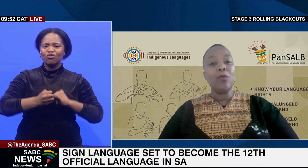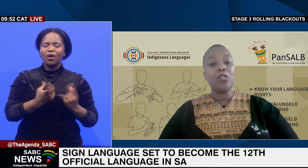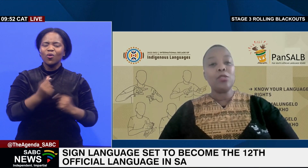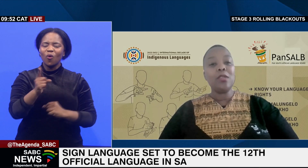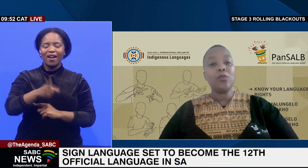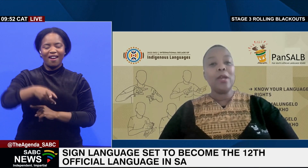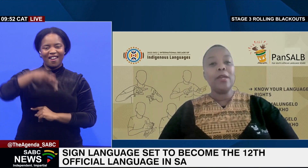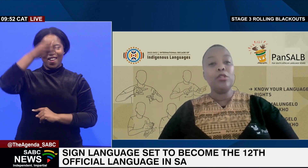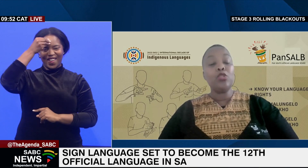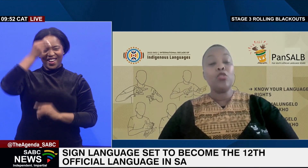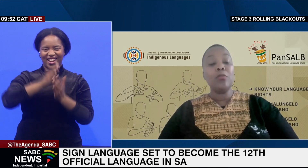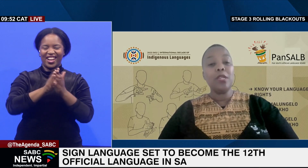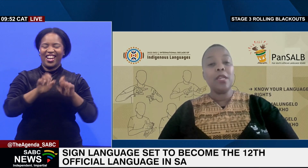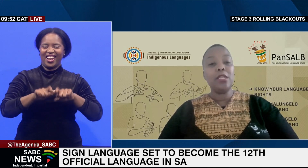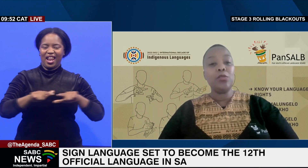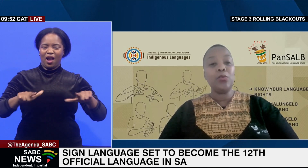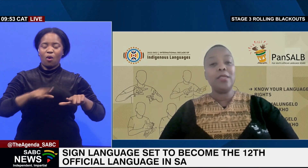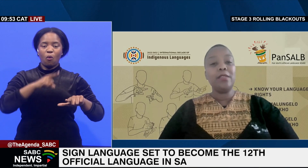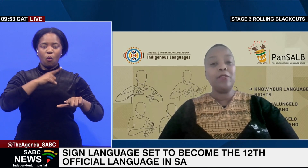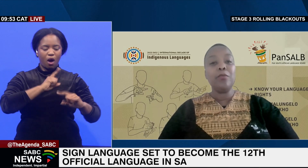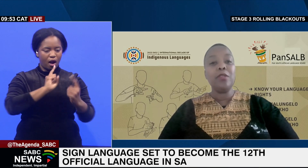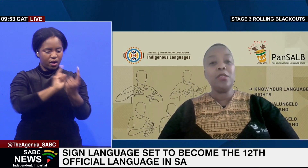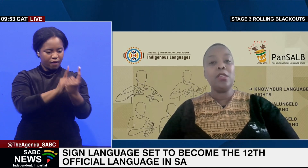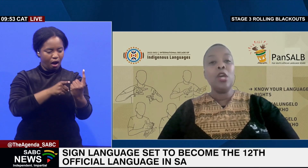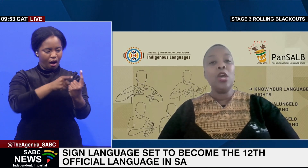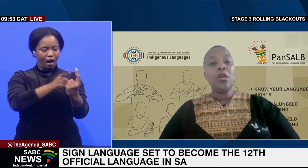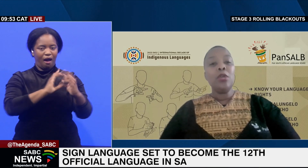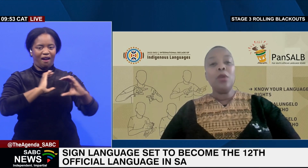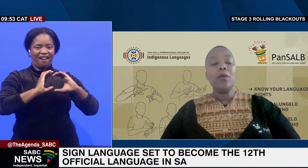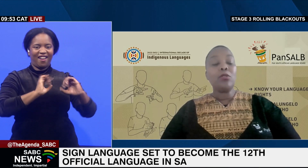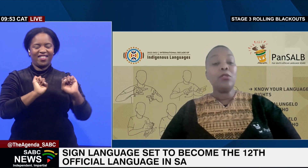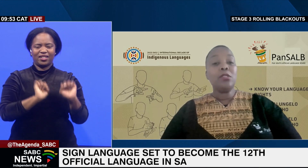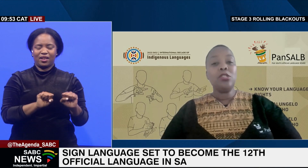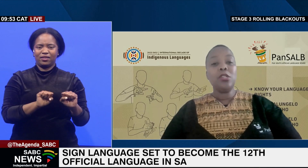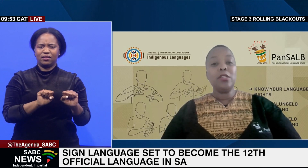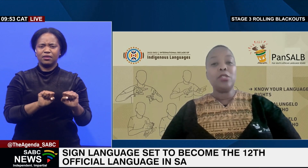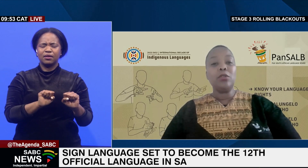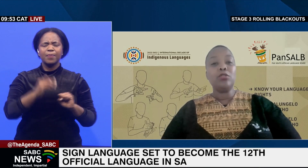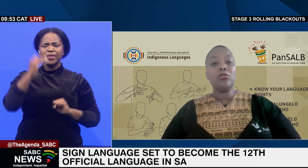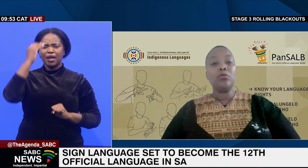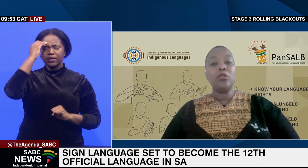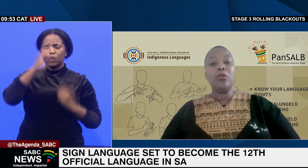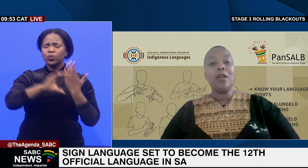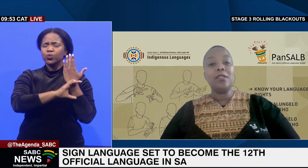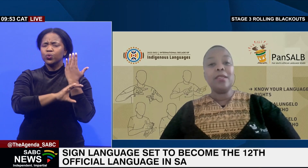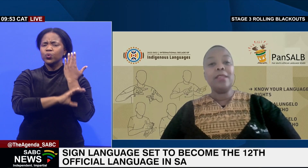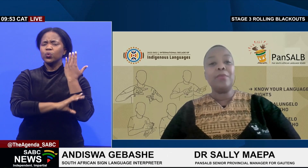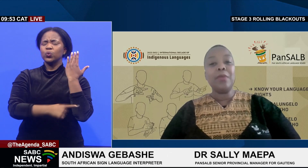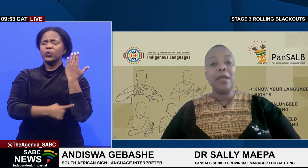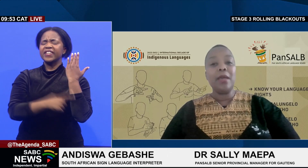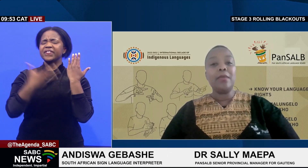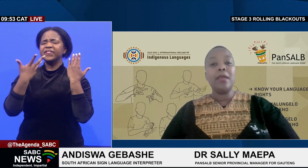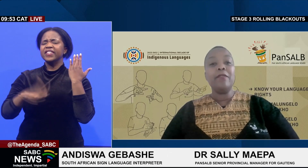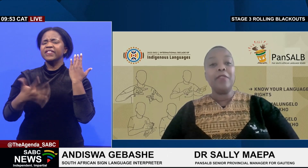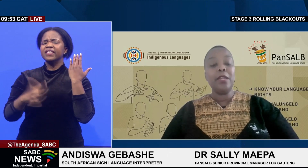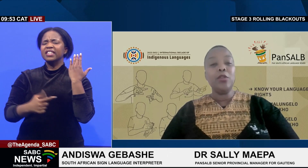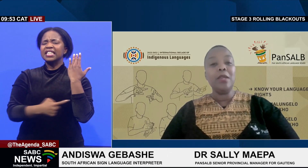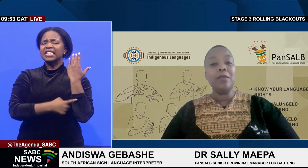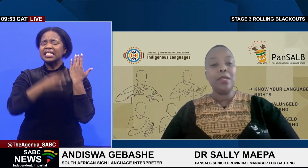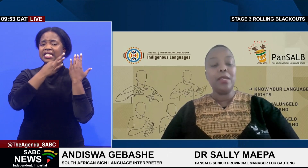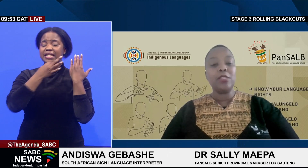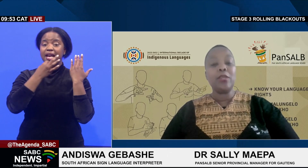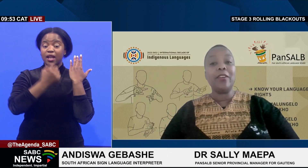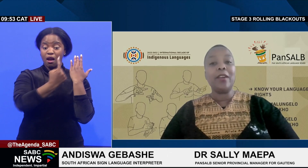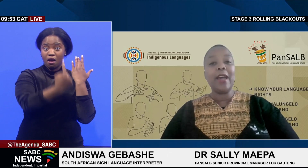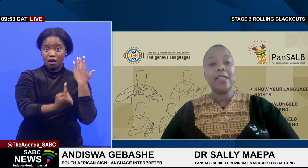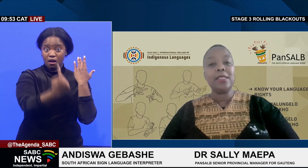the language so that we are able to communicate with the deaf community. You know, our constitution is also, alluded that every human